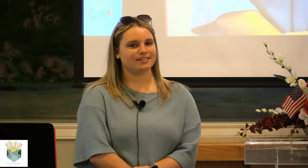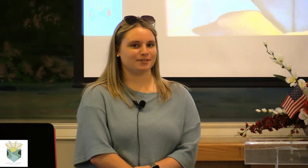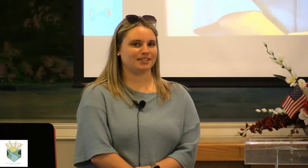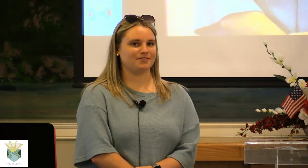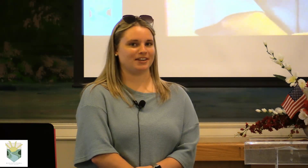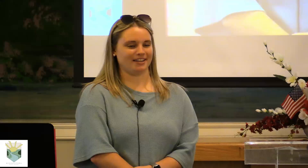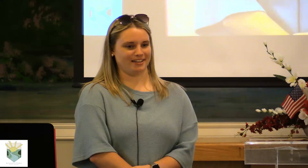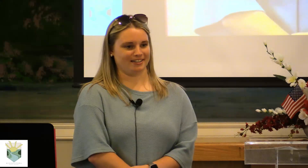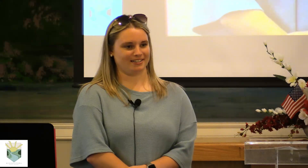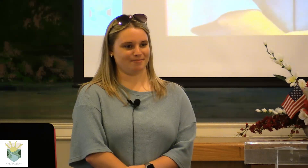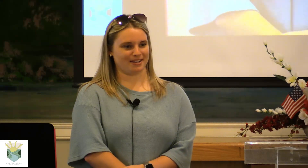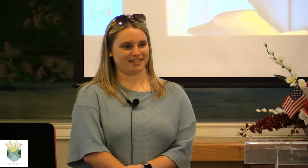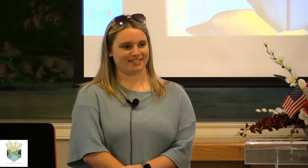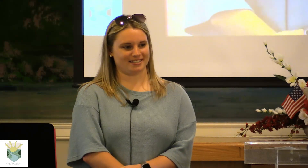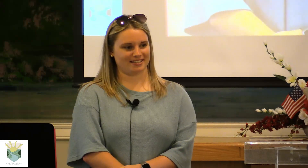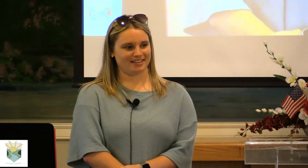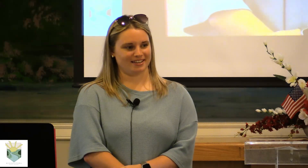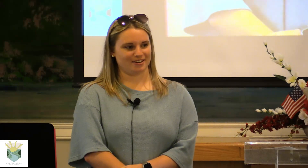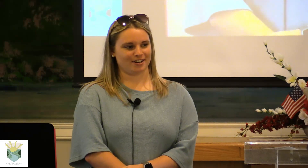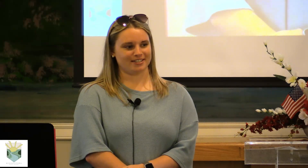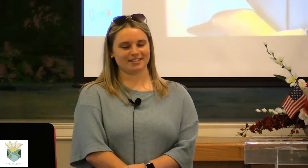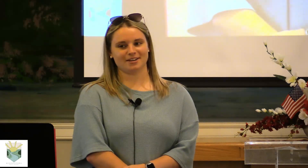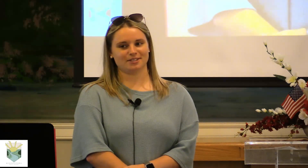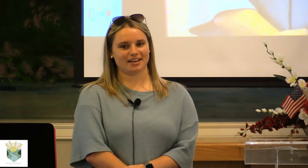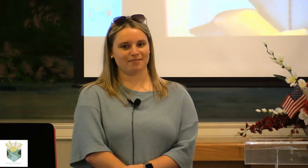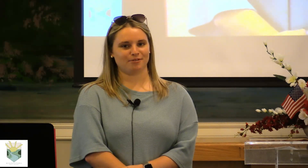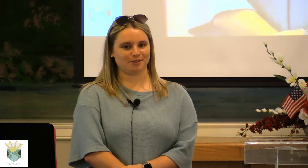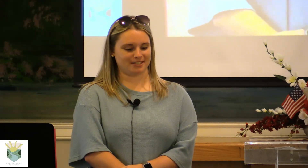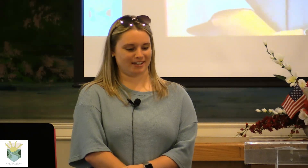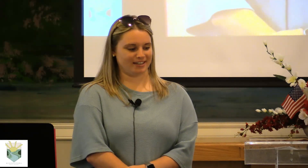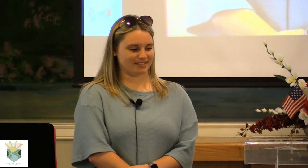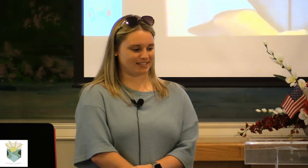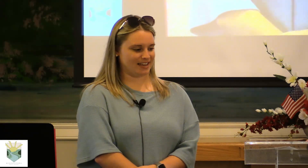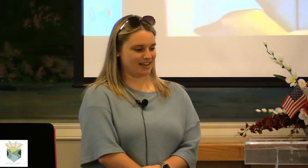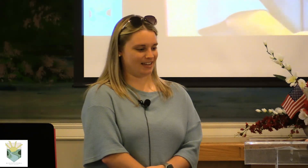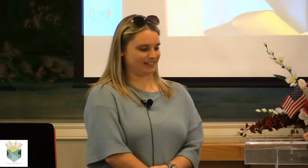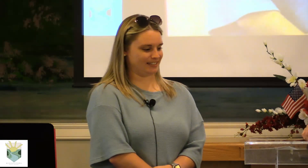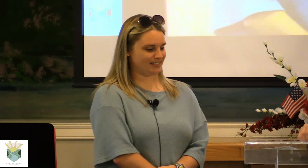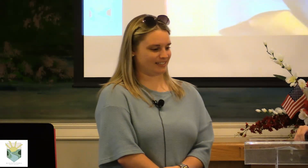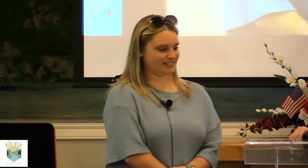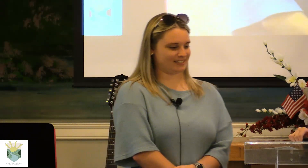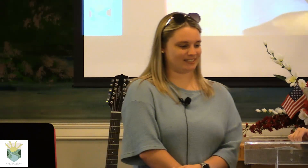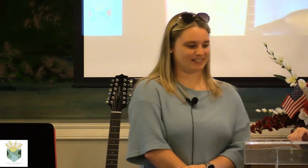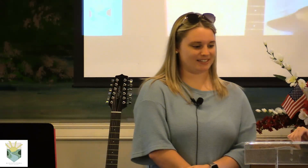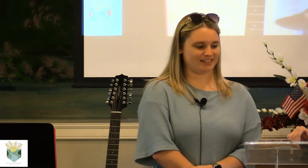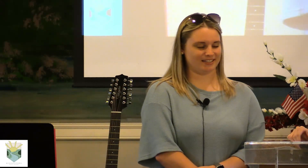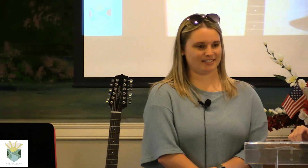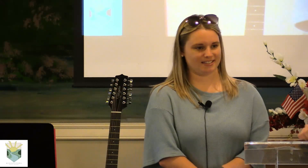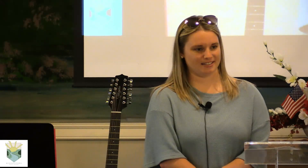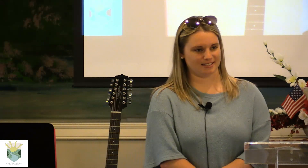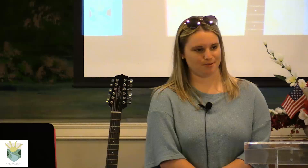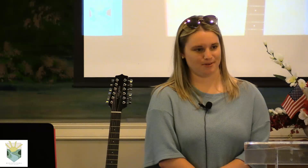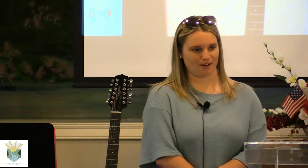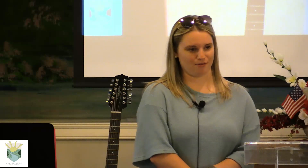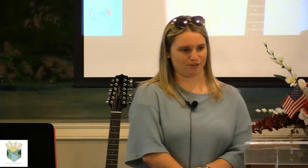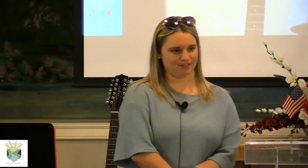at the very end because Yeah, we're going to talk Grayson about knows Grayson. a handful of signs and it's super helpful. Yeah.